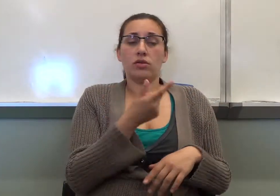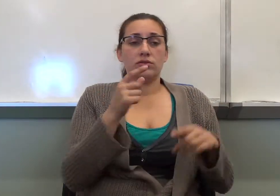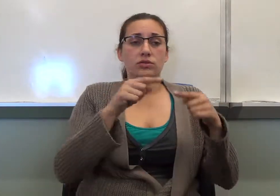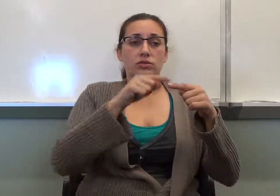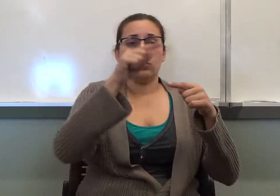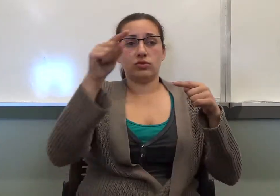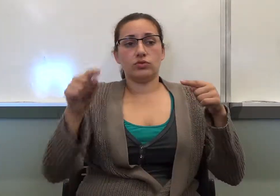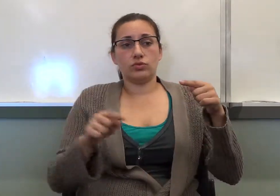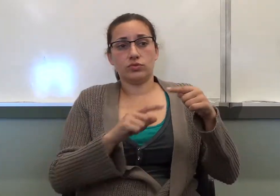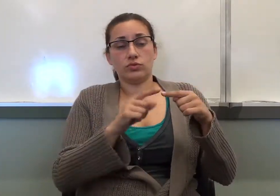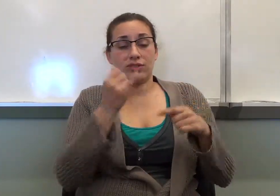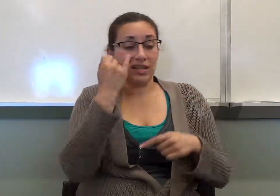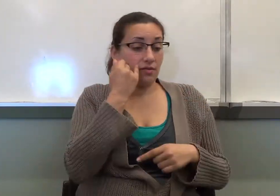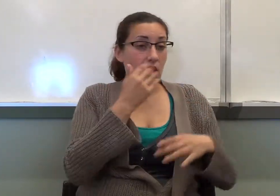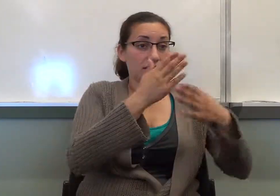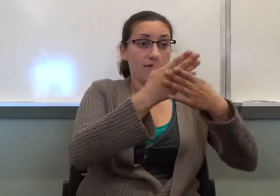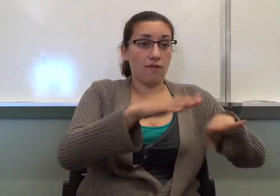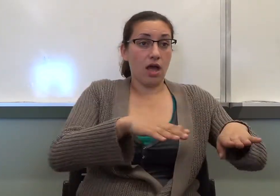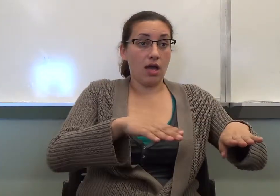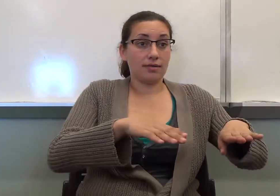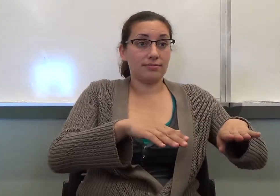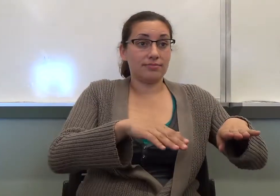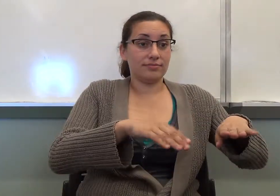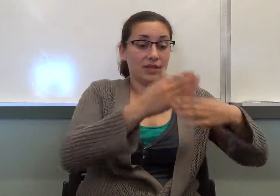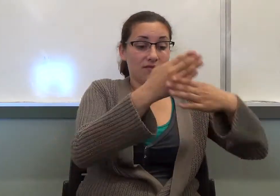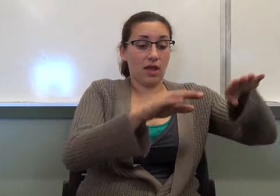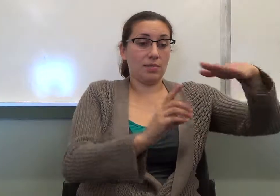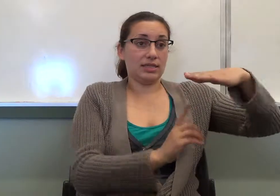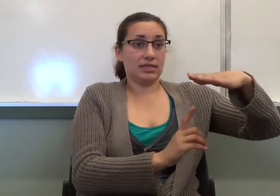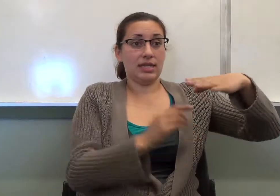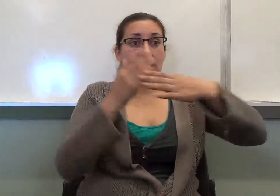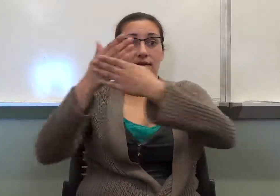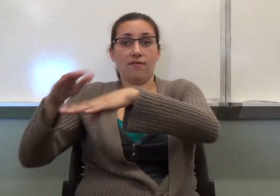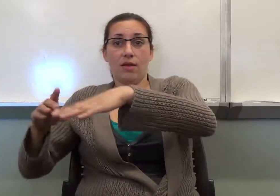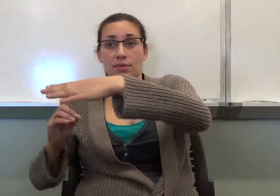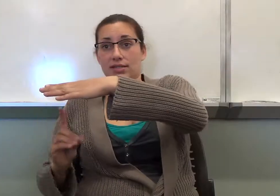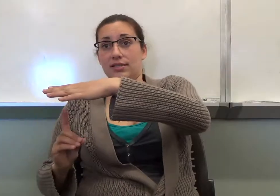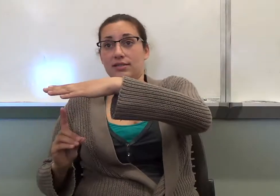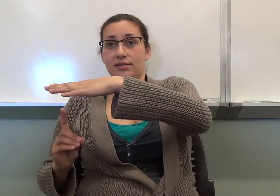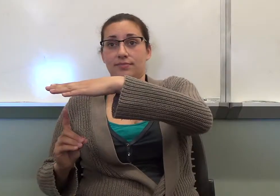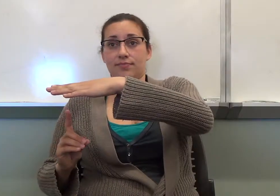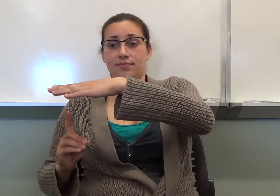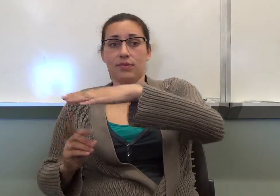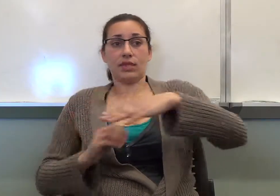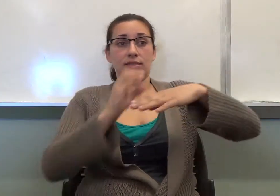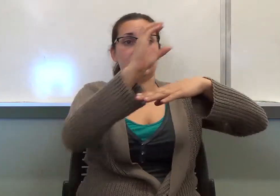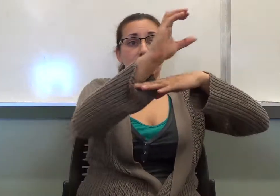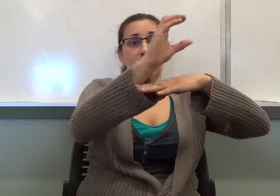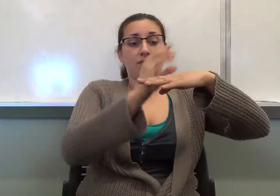means if I divide both sides by d here, c over d is equal to